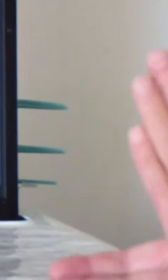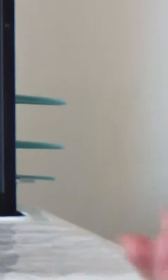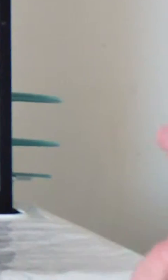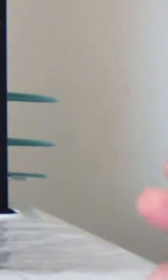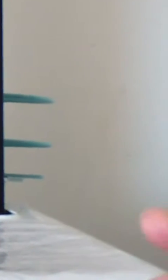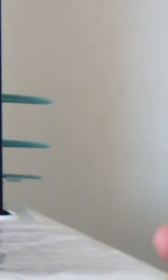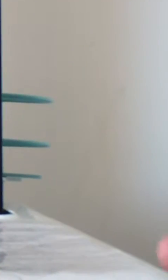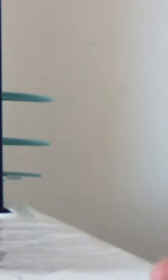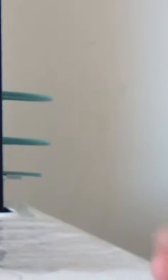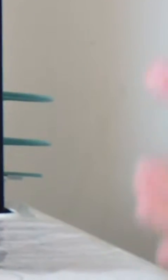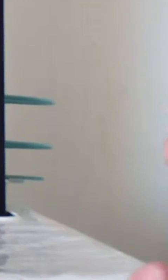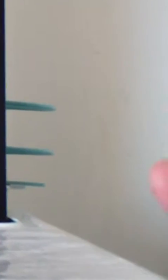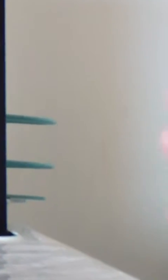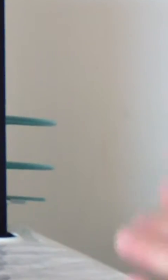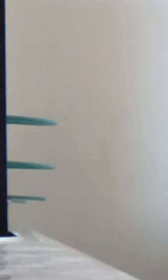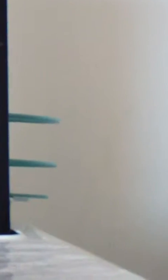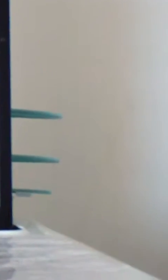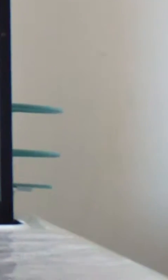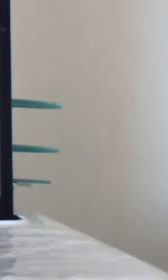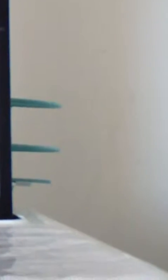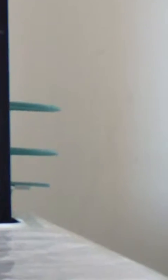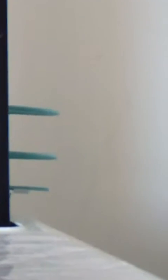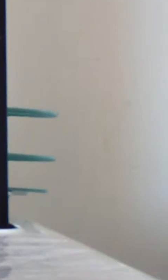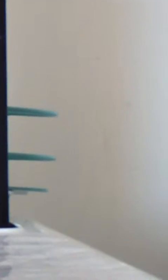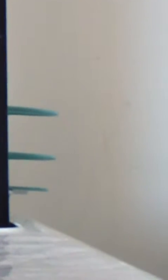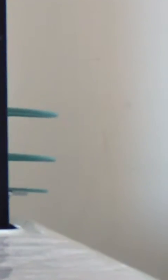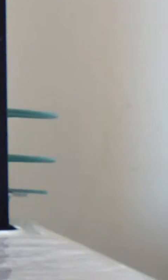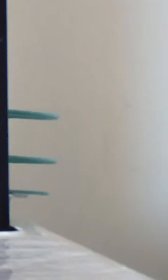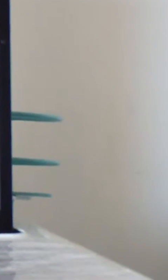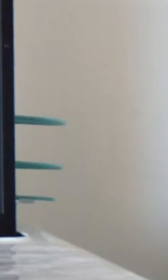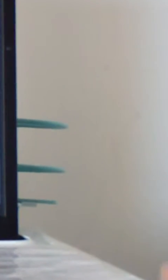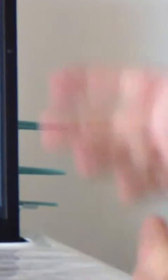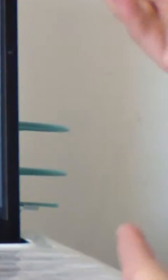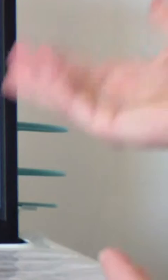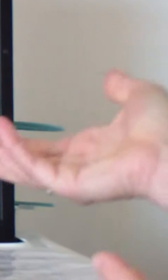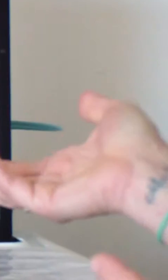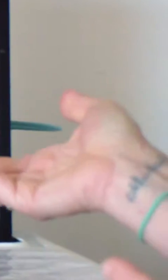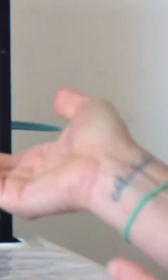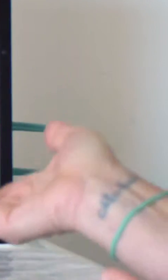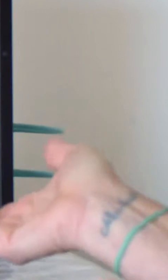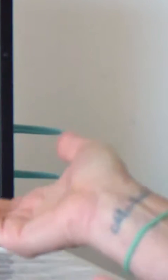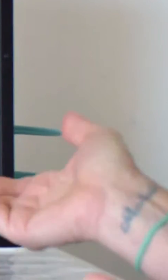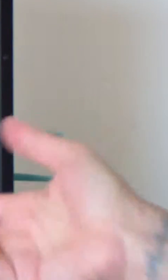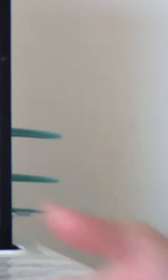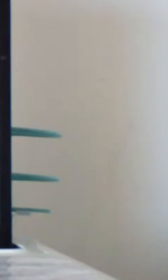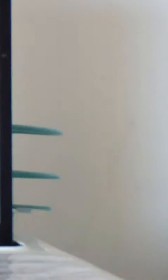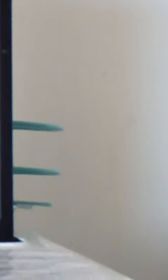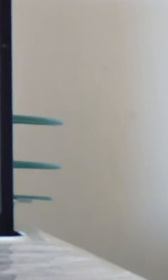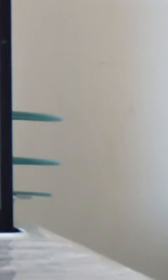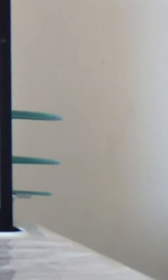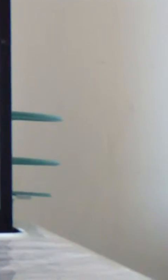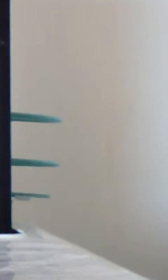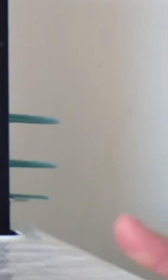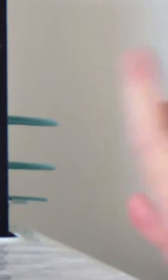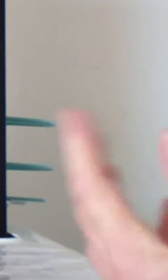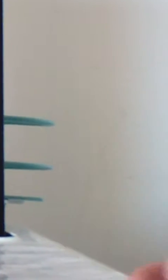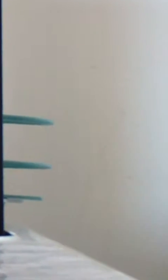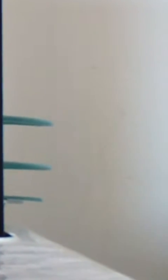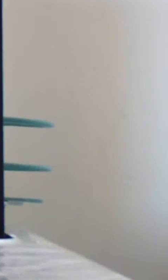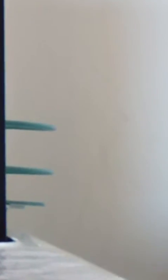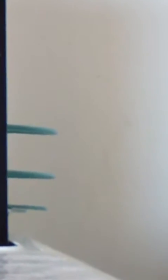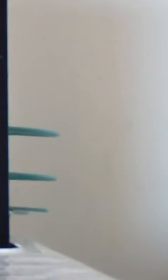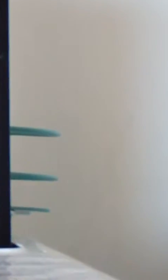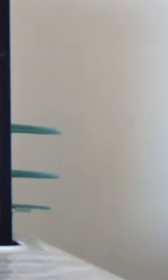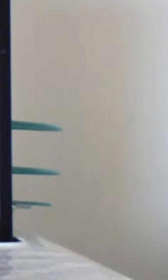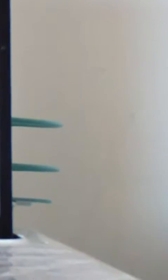it's very, very recommended that you take at least the interpreter ID number and